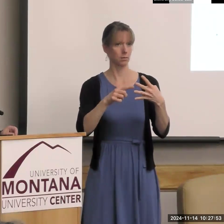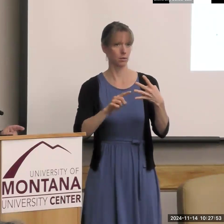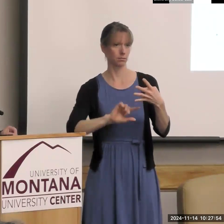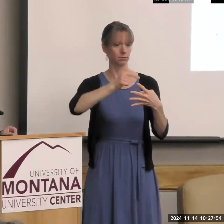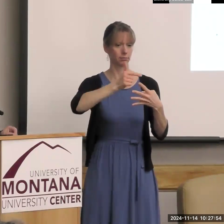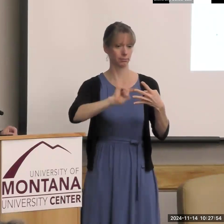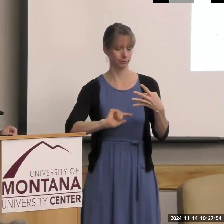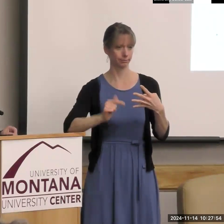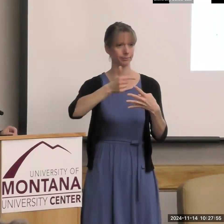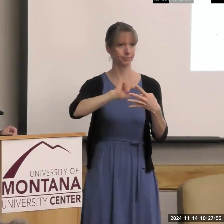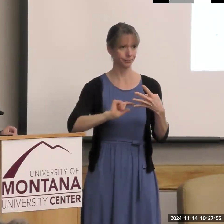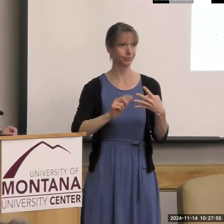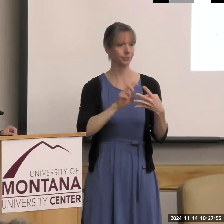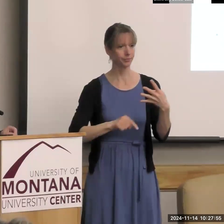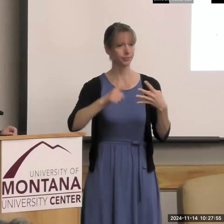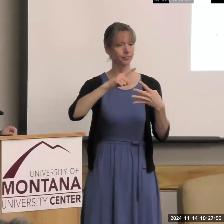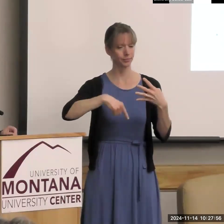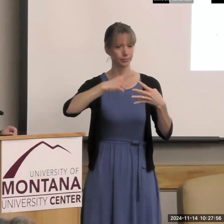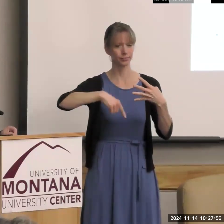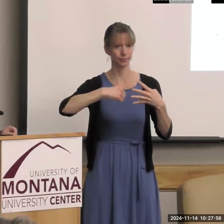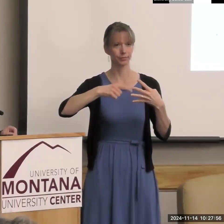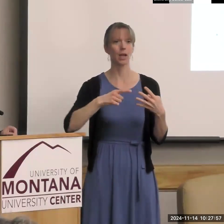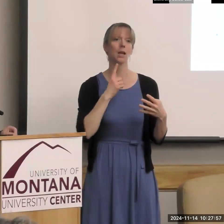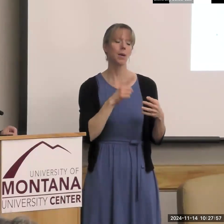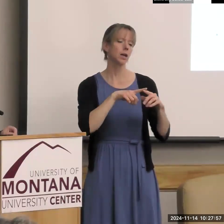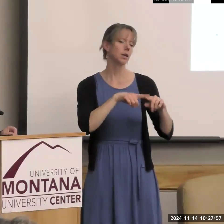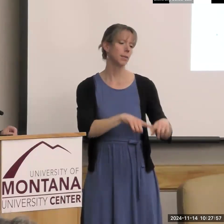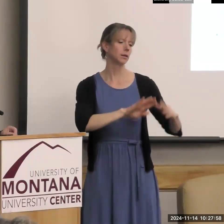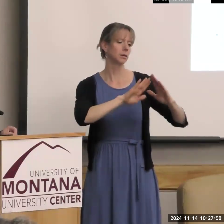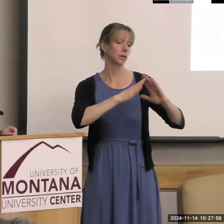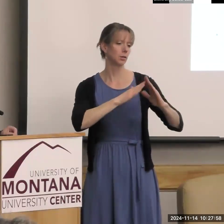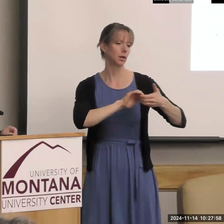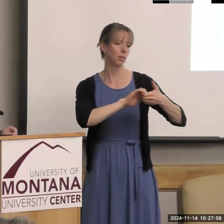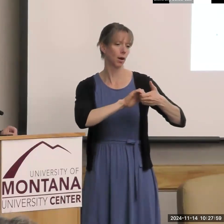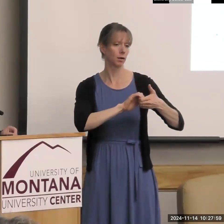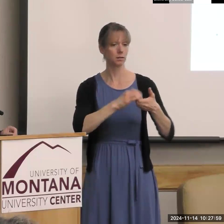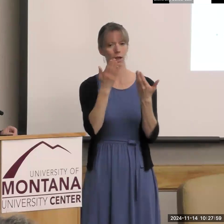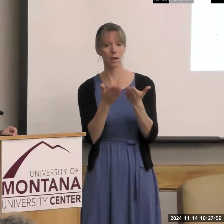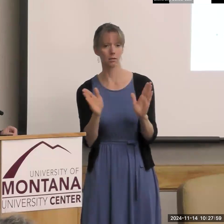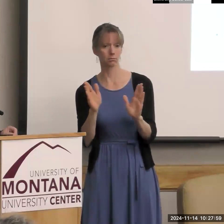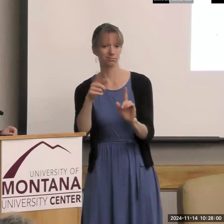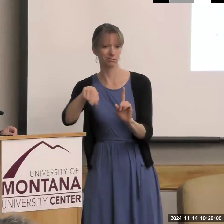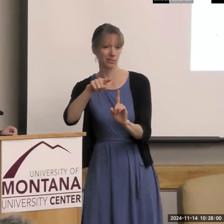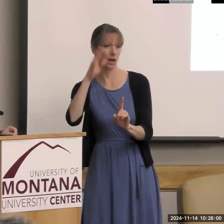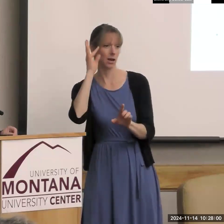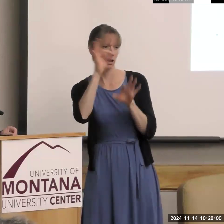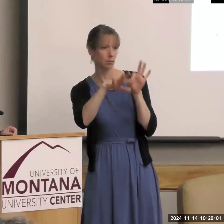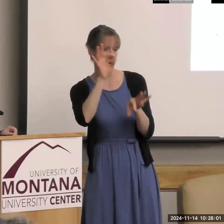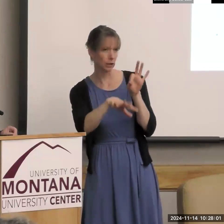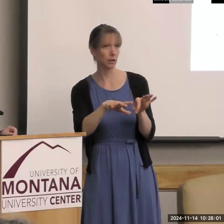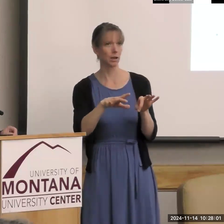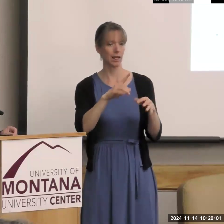And as I said yesterday, all of the work we do relies on community partners and public input. All of those things that I just talked about are going to show